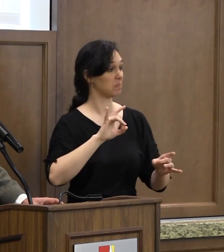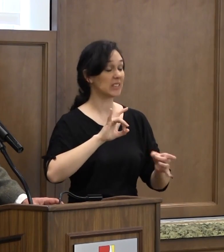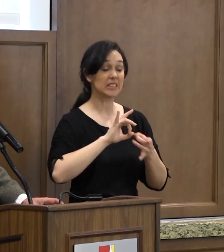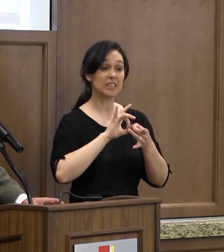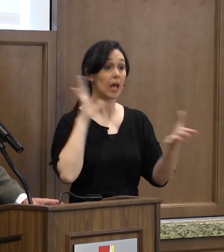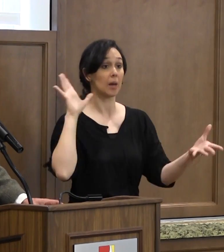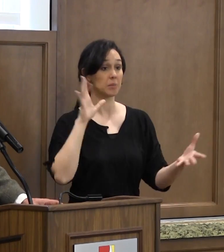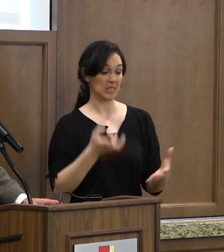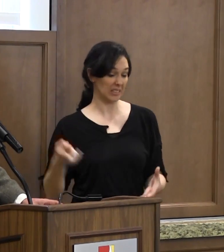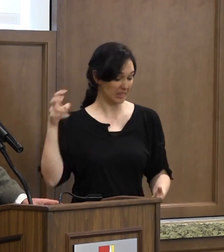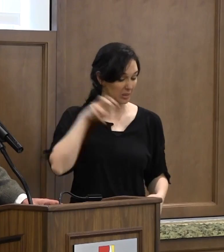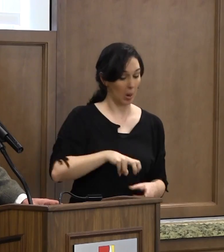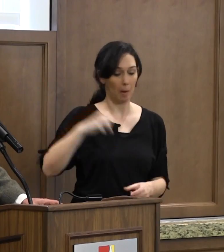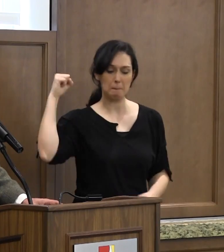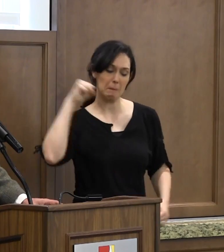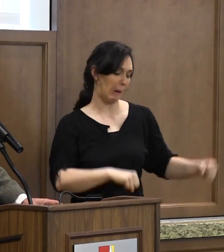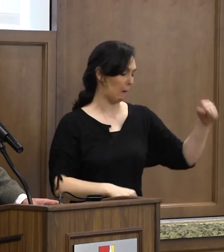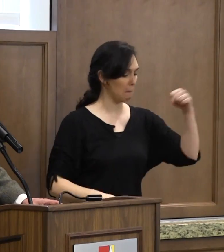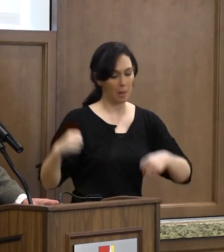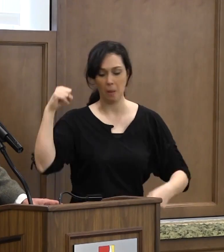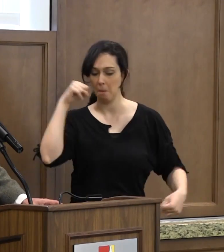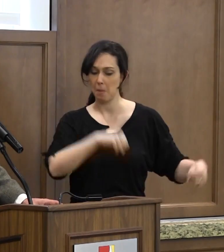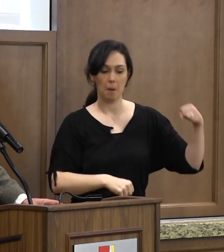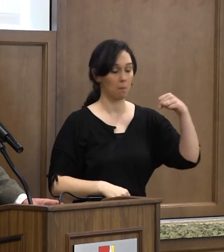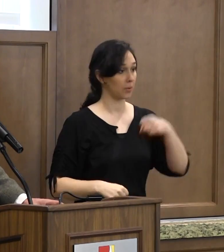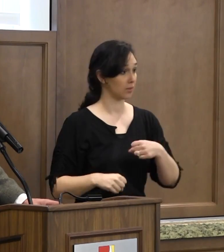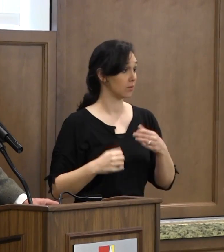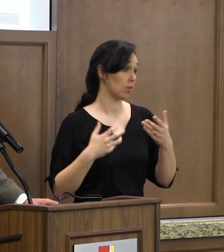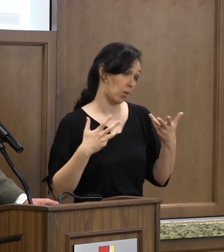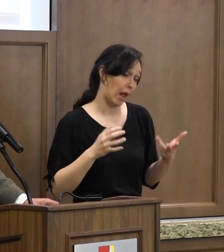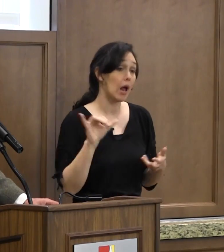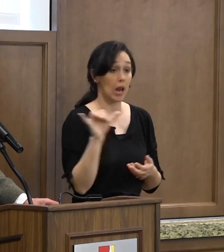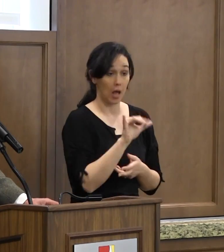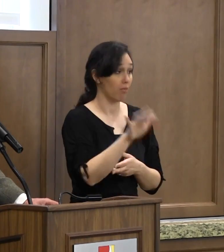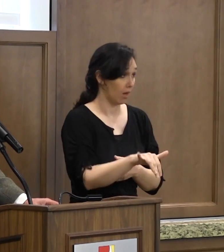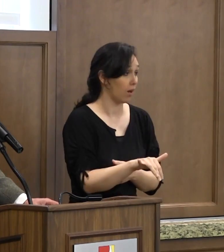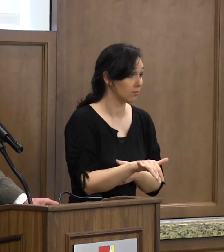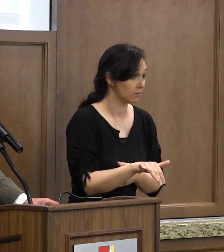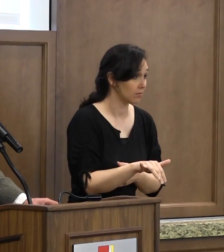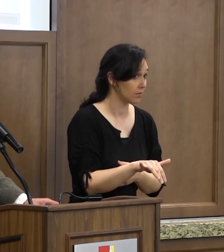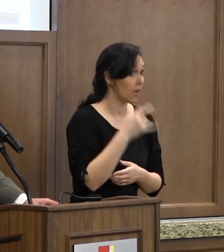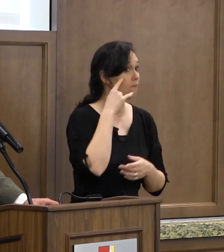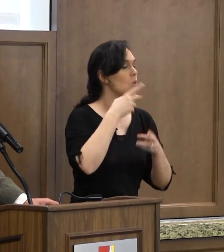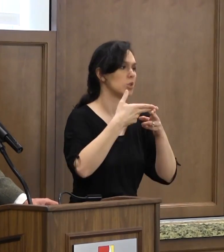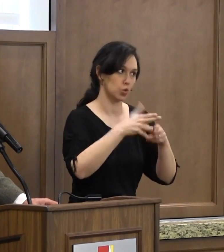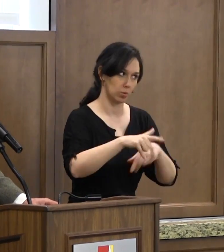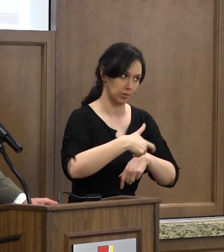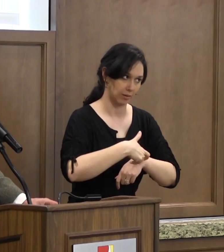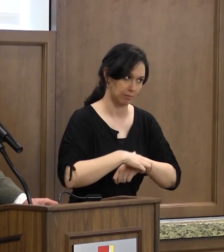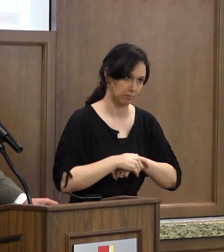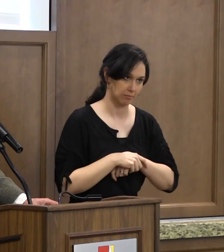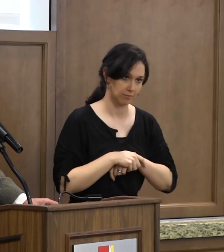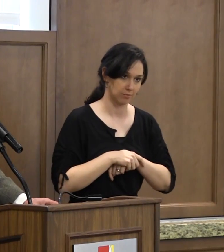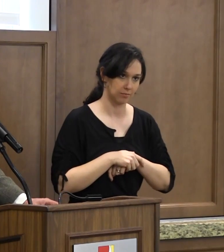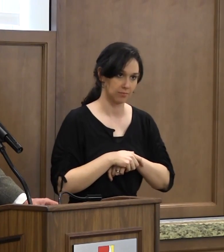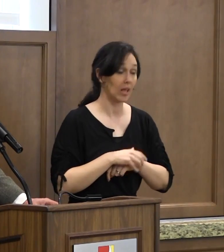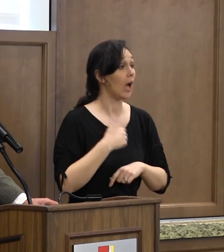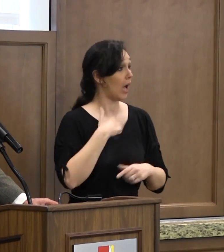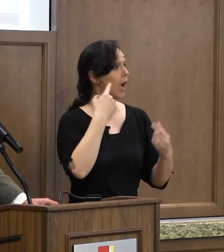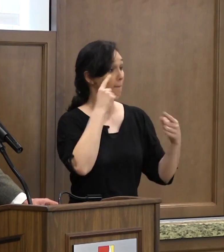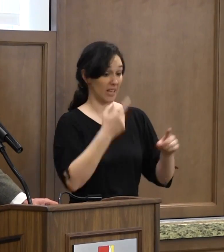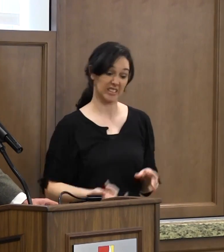of his tormentor, and beats him silly. Well, it was like that for a short while. I